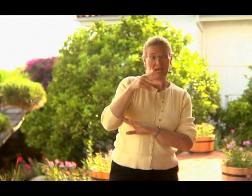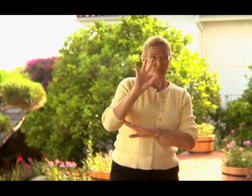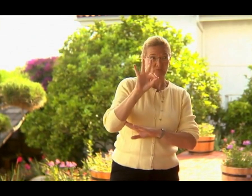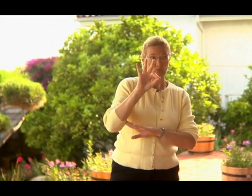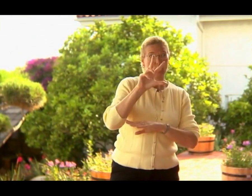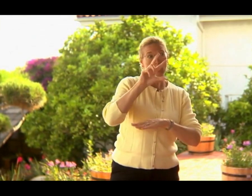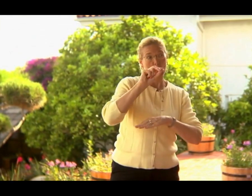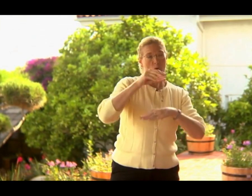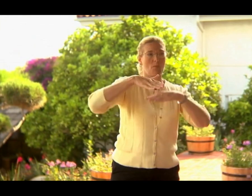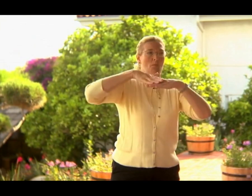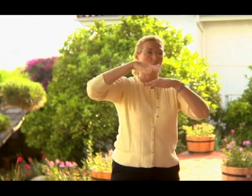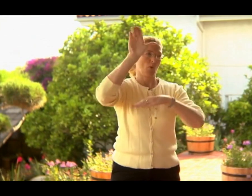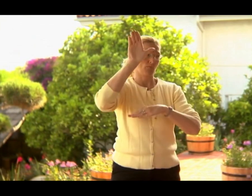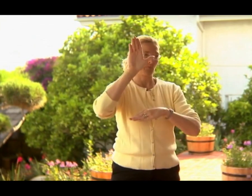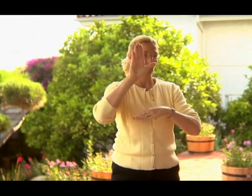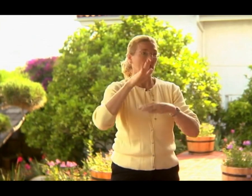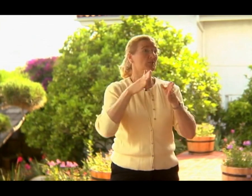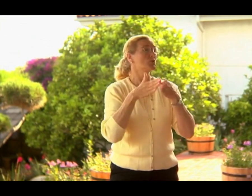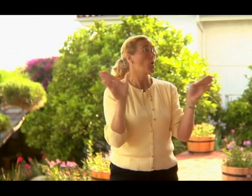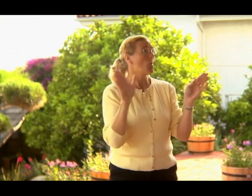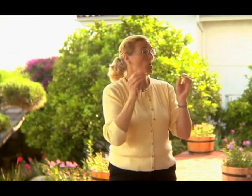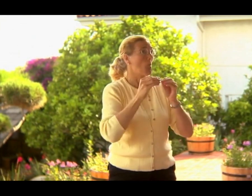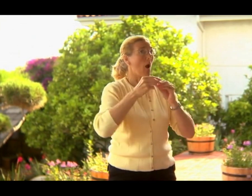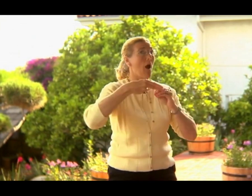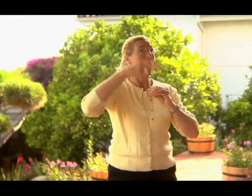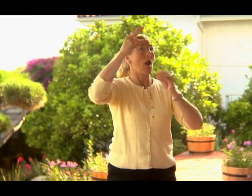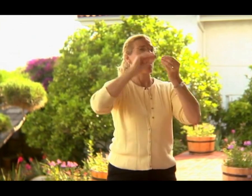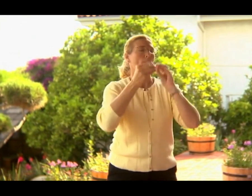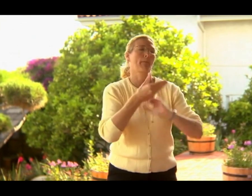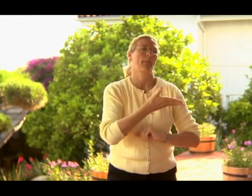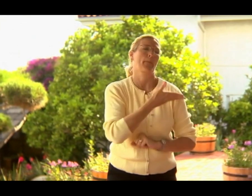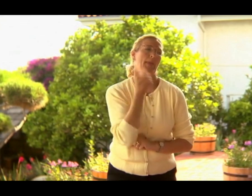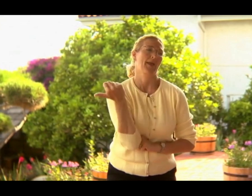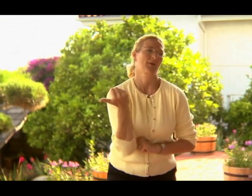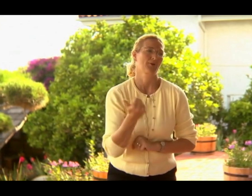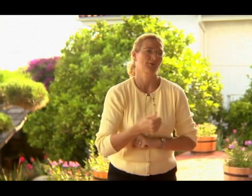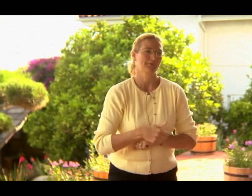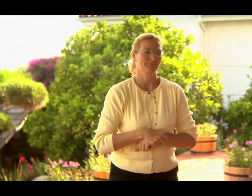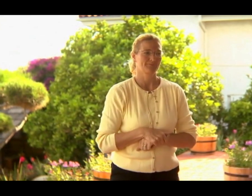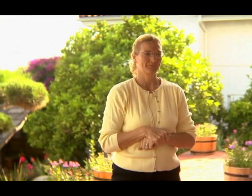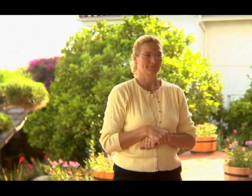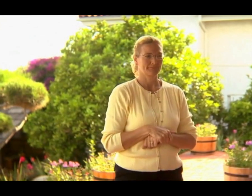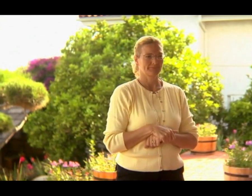30. But in general, the higher the number, the better.